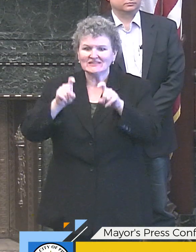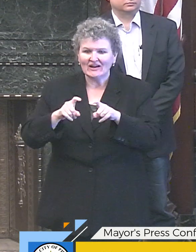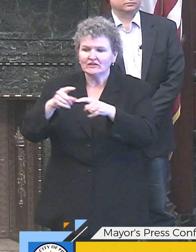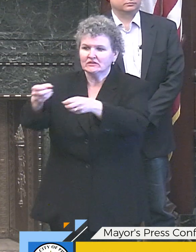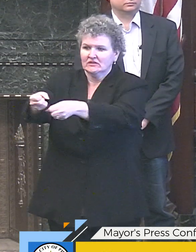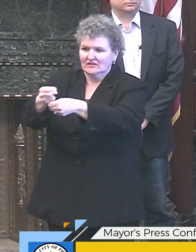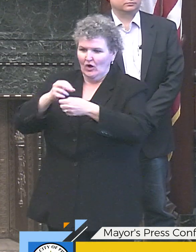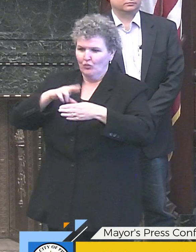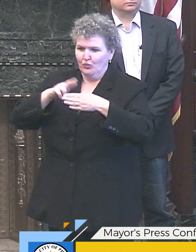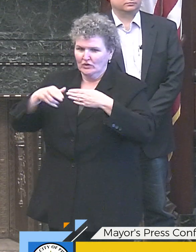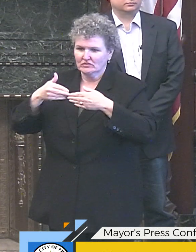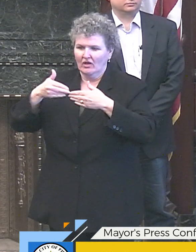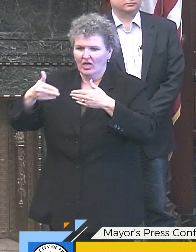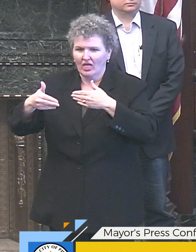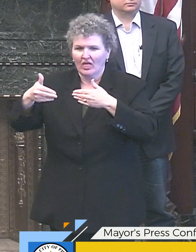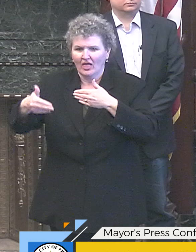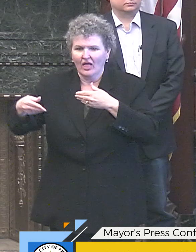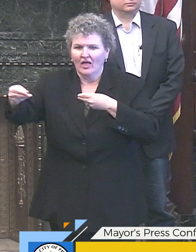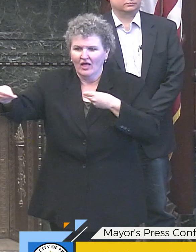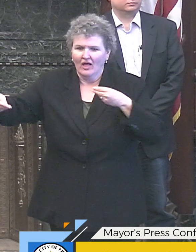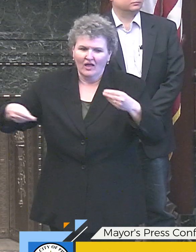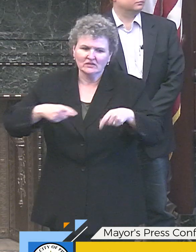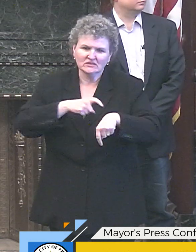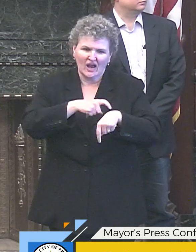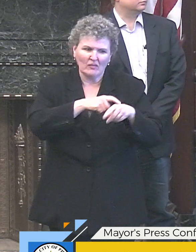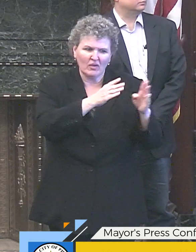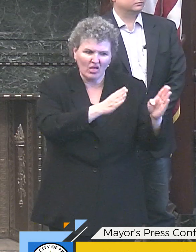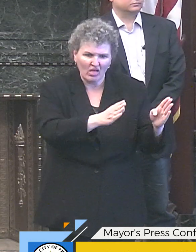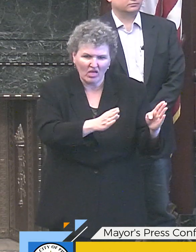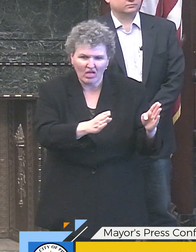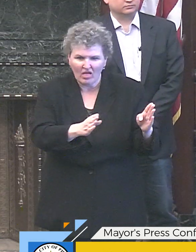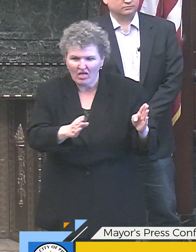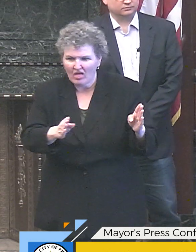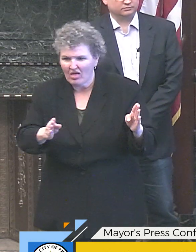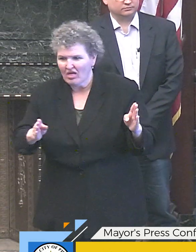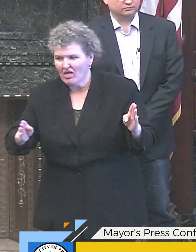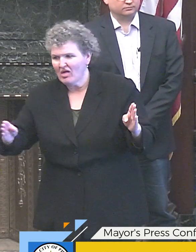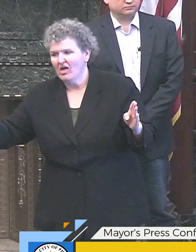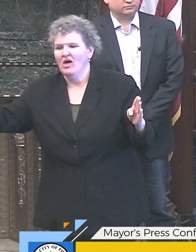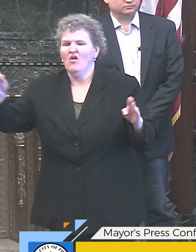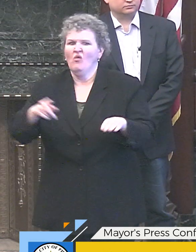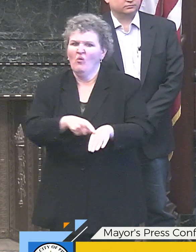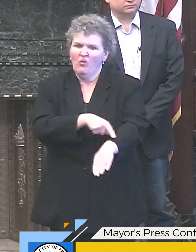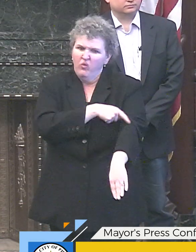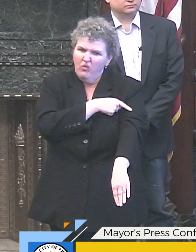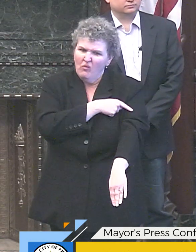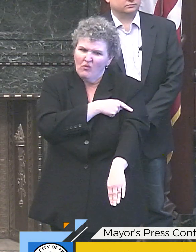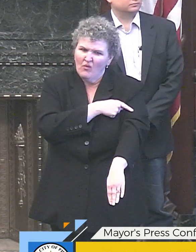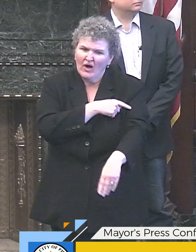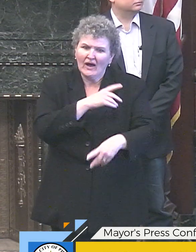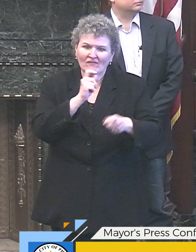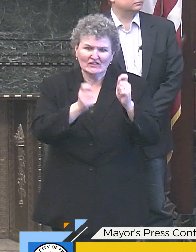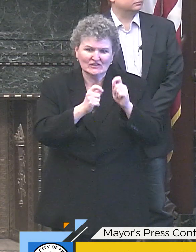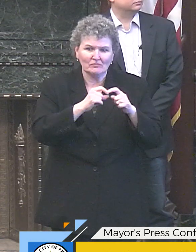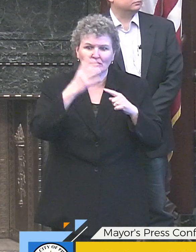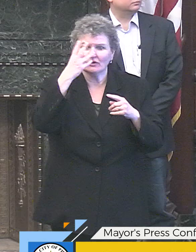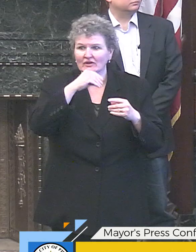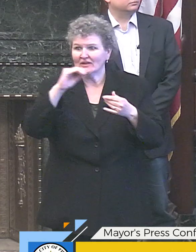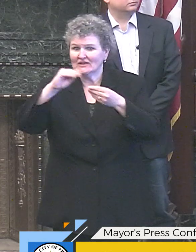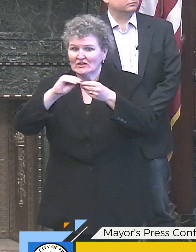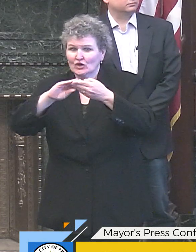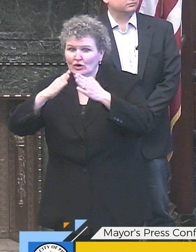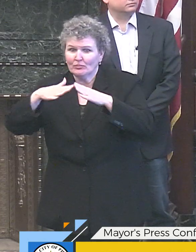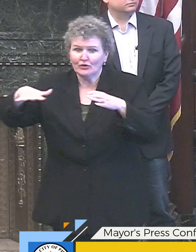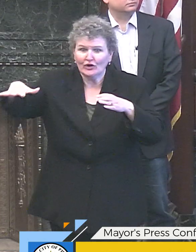days. So it takes quite a while from the time when changes happen out there in the community and when we start to see it in our